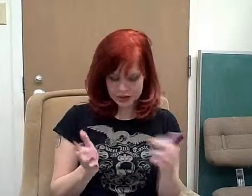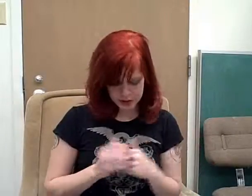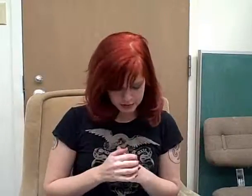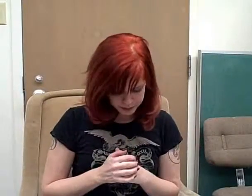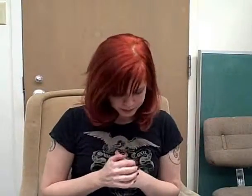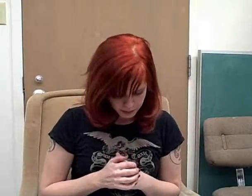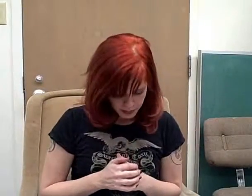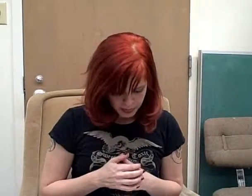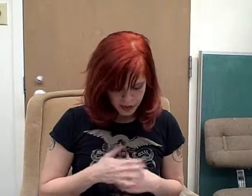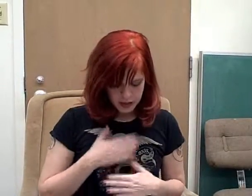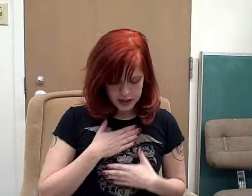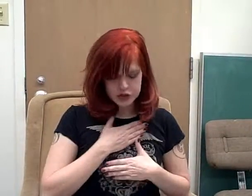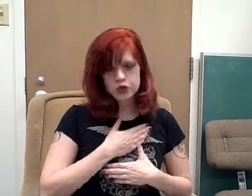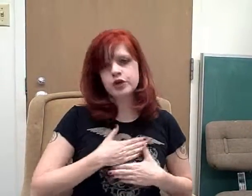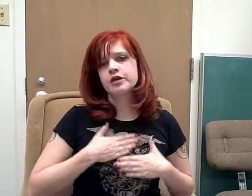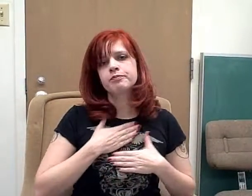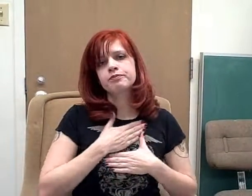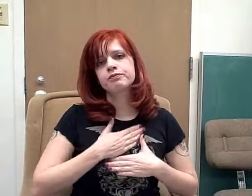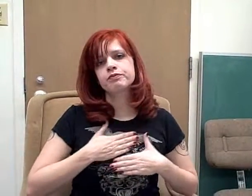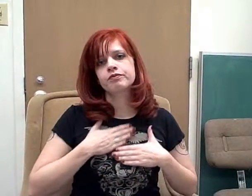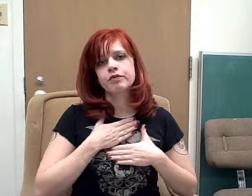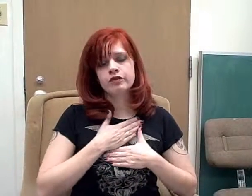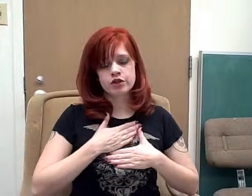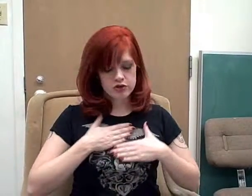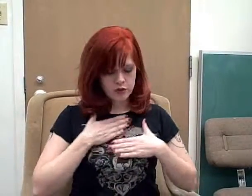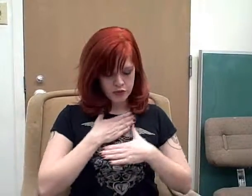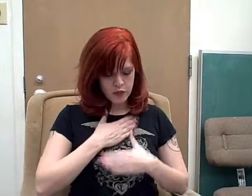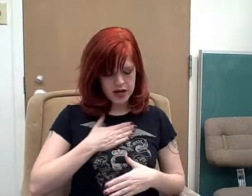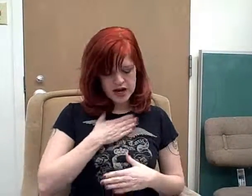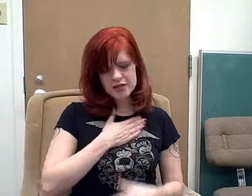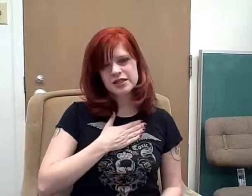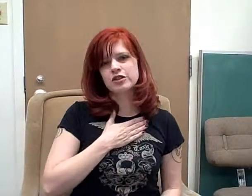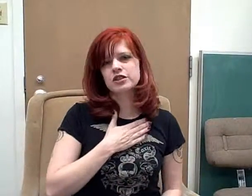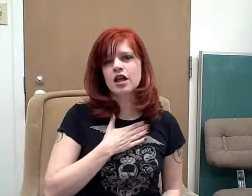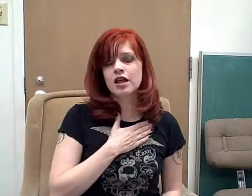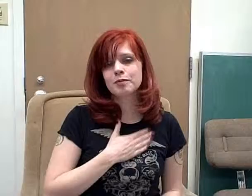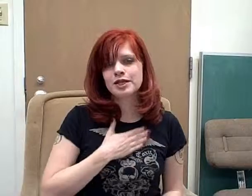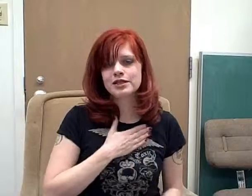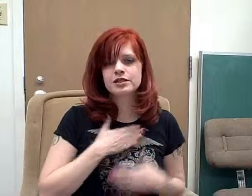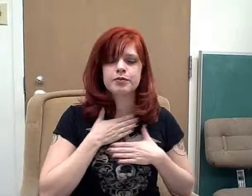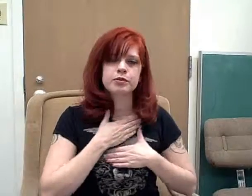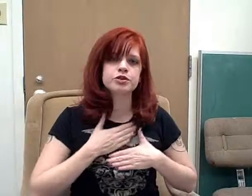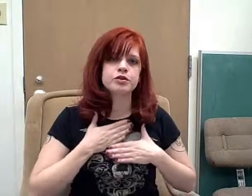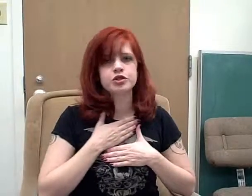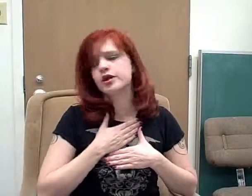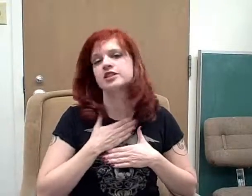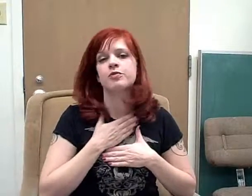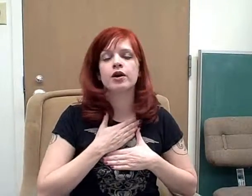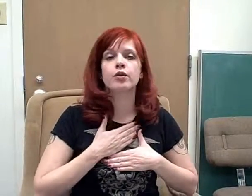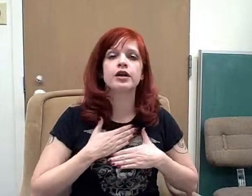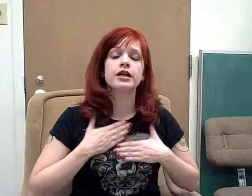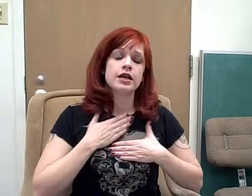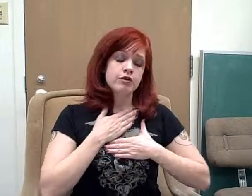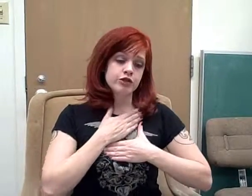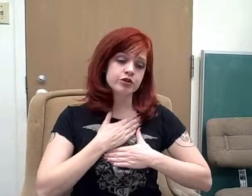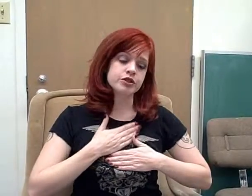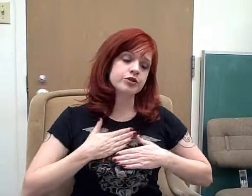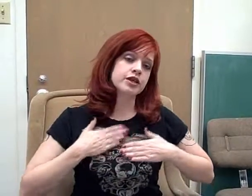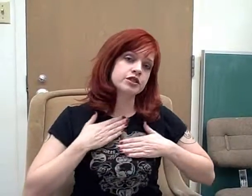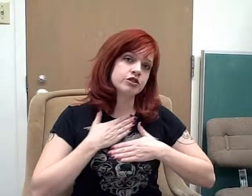somebody. Enjoy. If you do it with 1 hand, it looks a lot like please. Some people do it with 2 hands no matter what. If you do it with 2 hands and you do